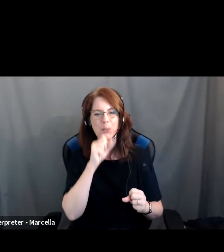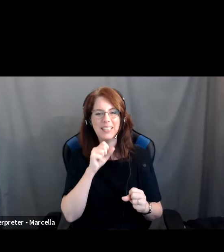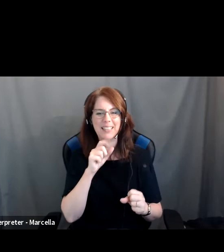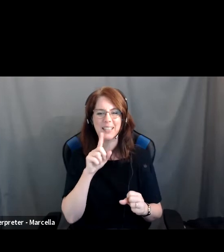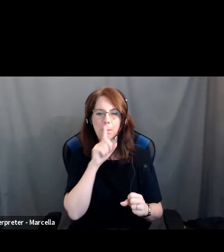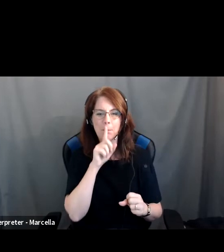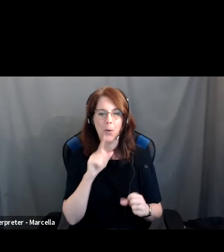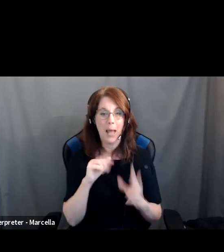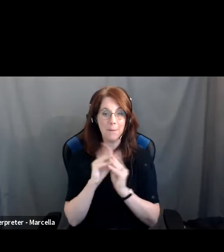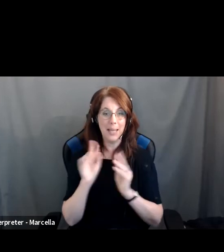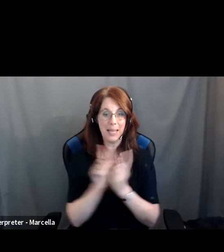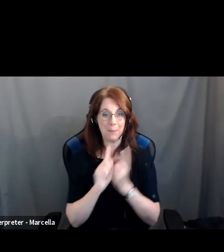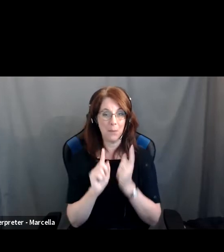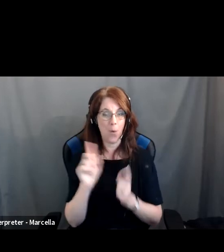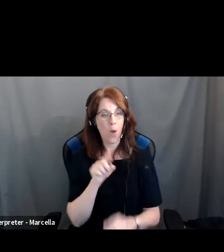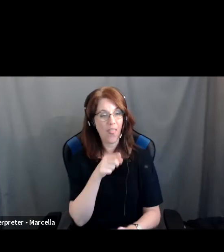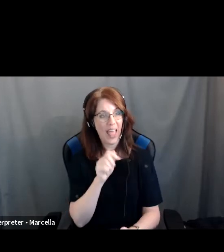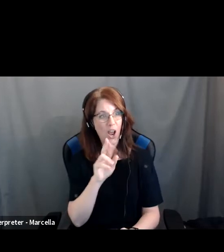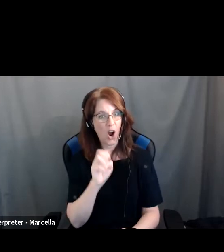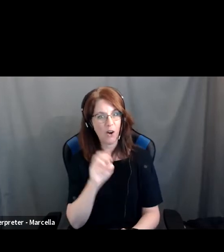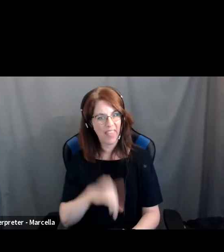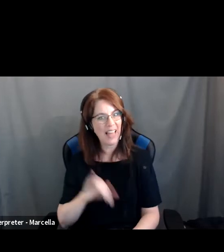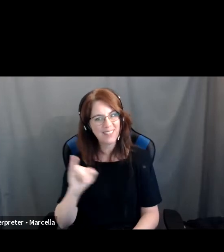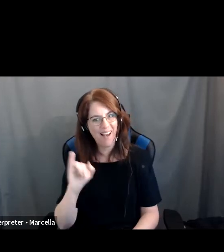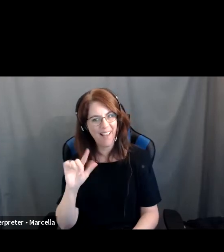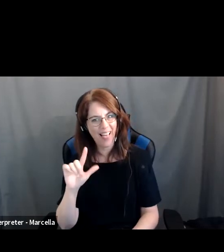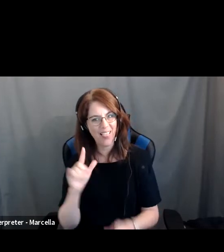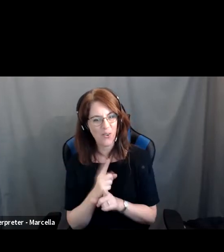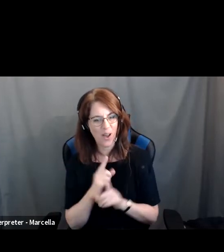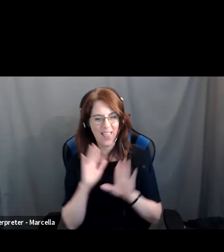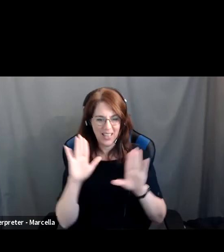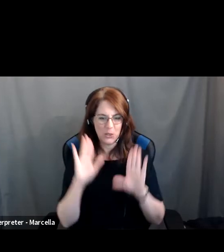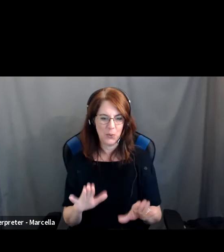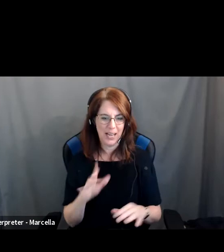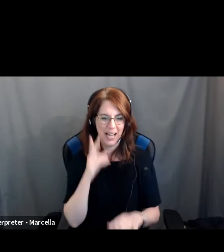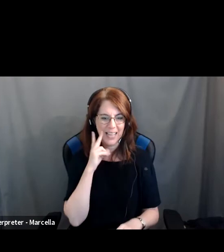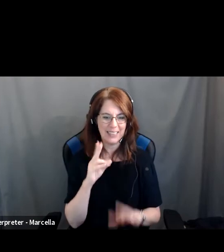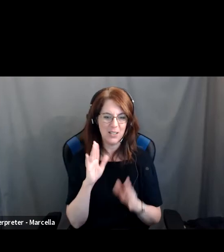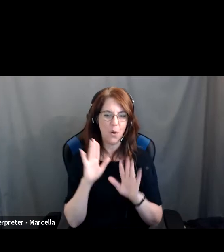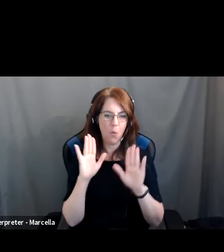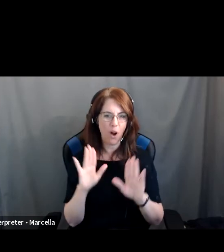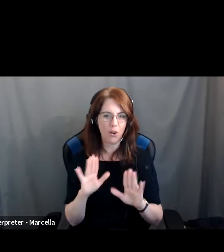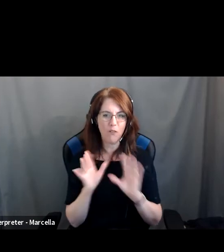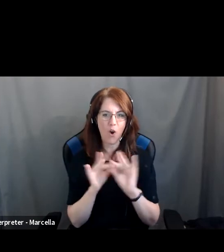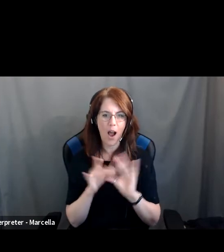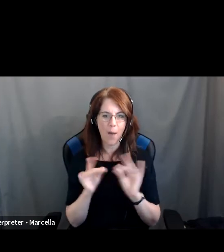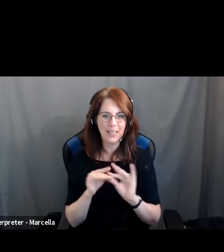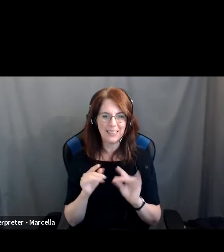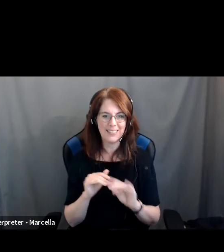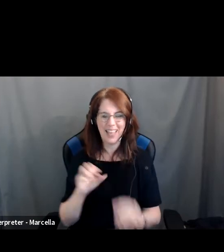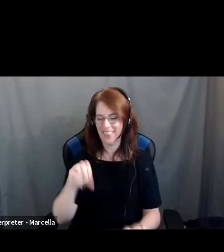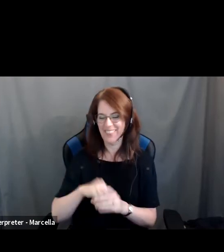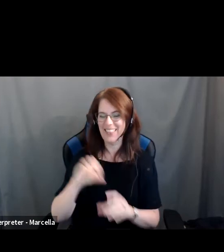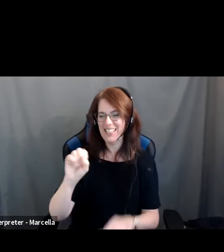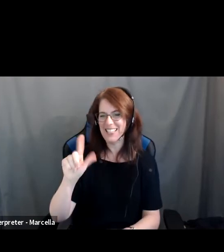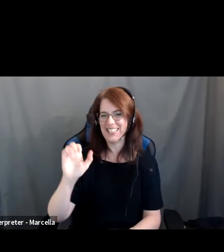I said meeting people where they're at. That's IL, right? So what a great, and I see some great comments in the Slack, oh my